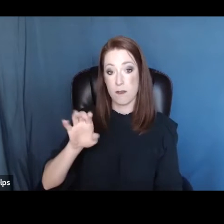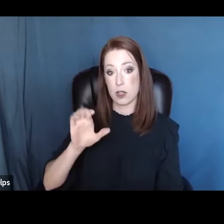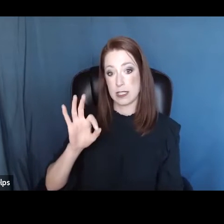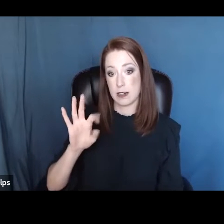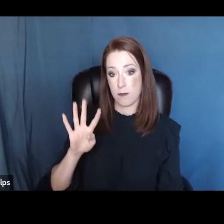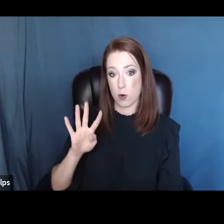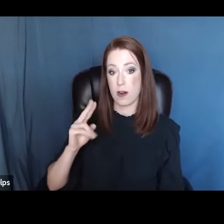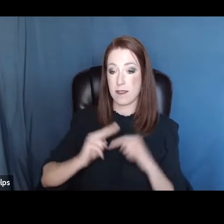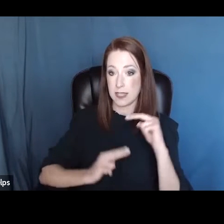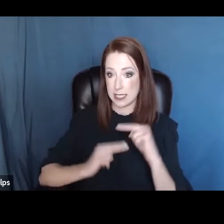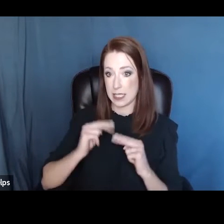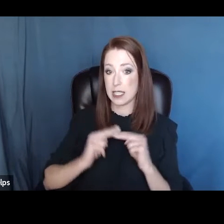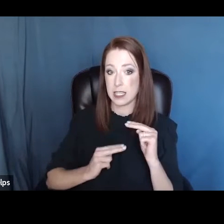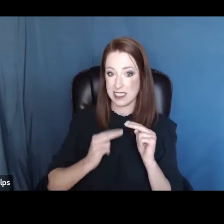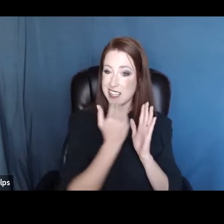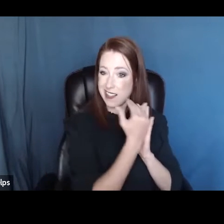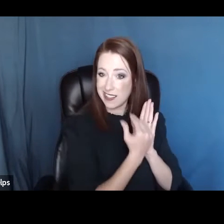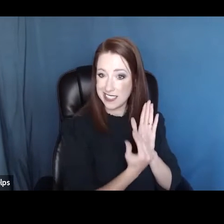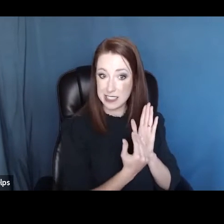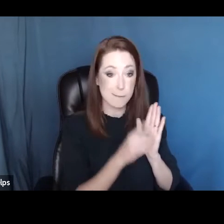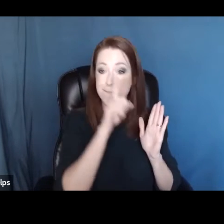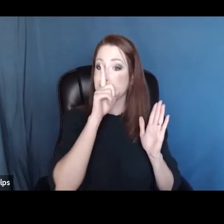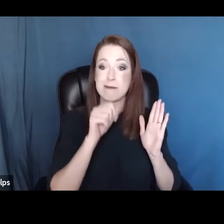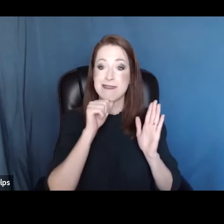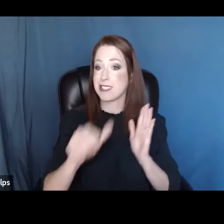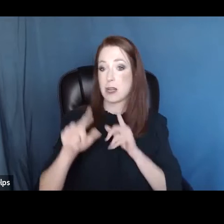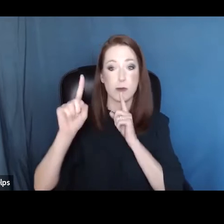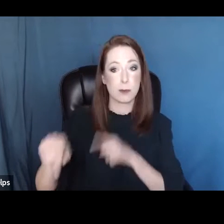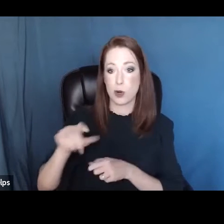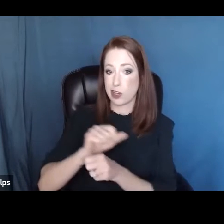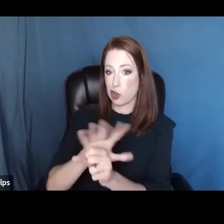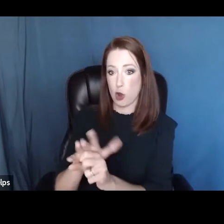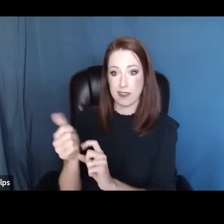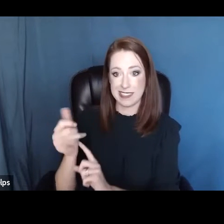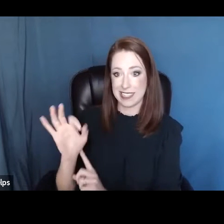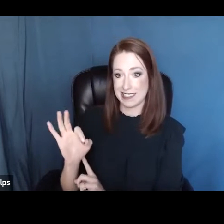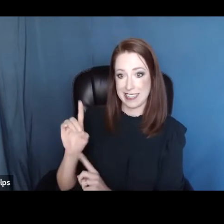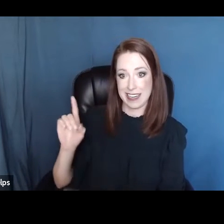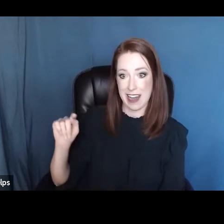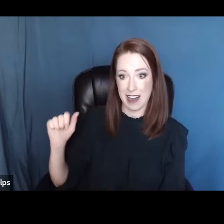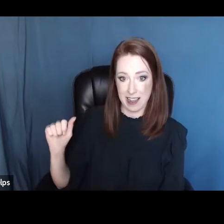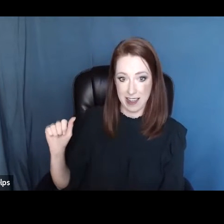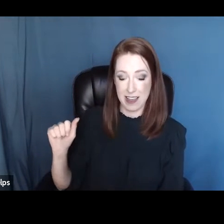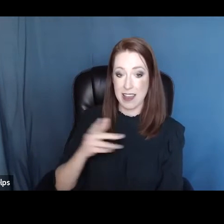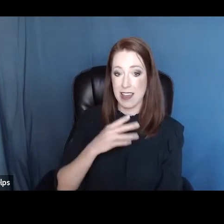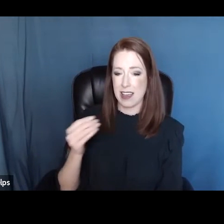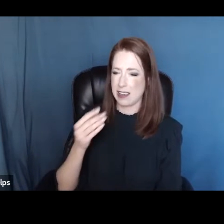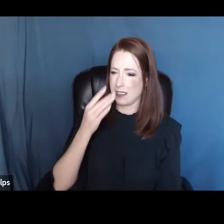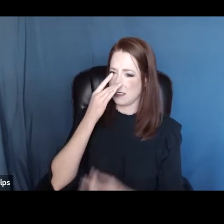494 facilities that were listed did not report COVID-19 data, and kind of interestingly or